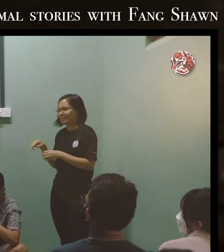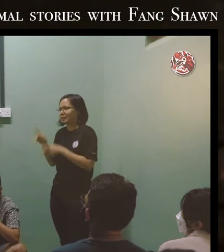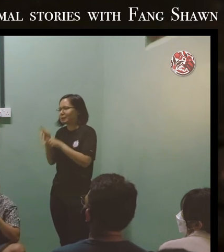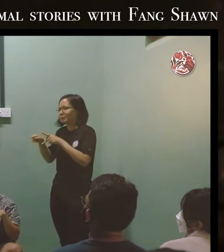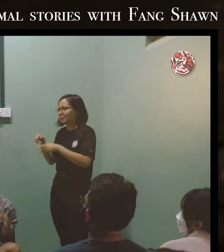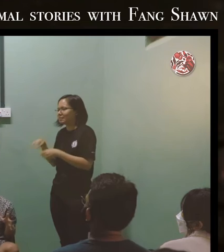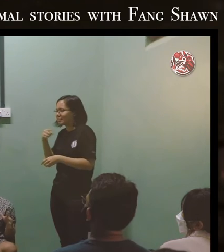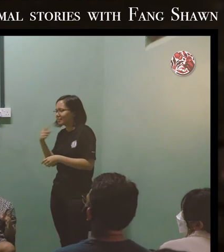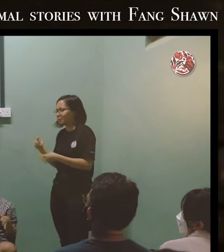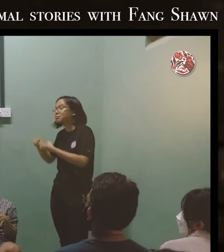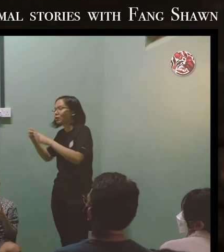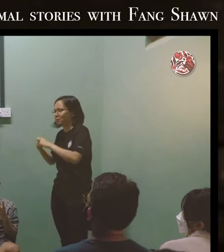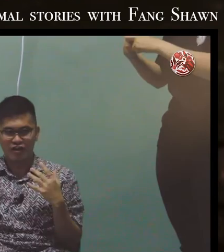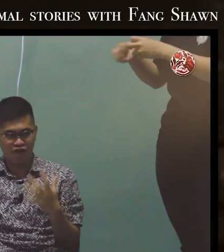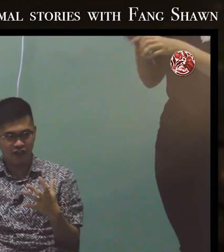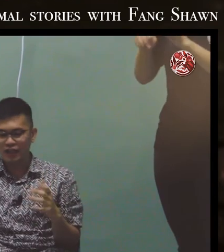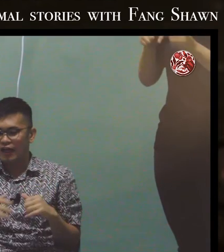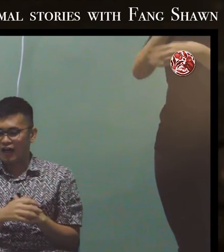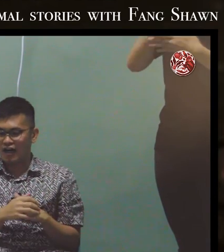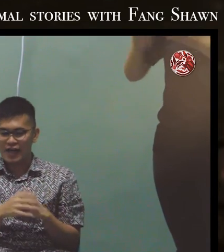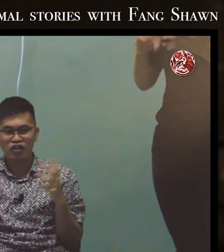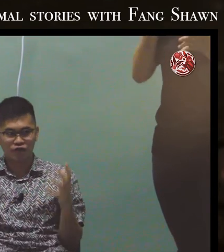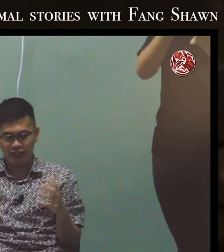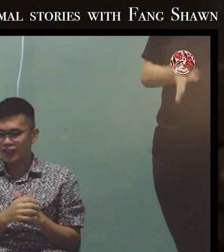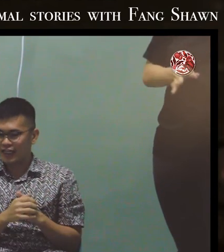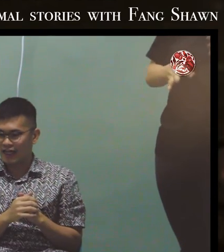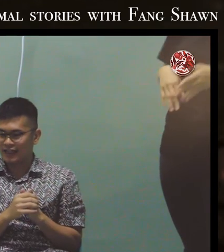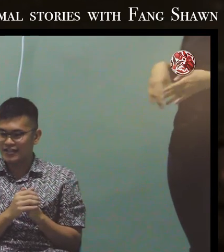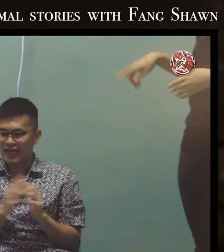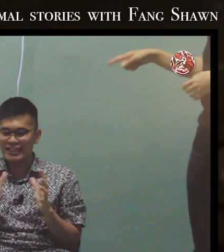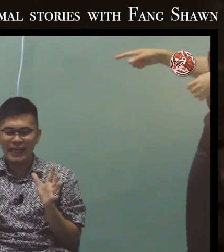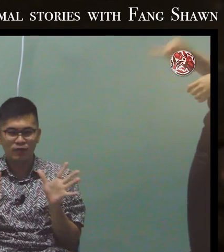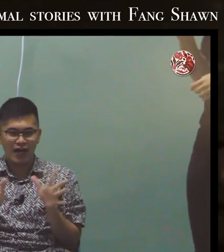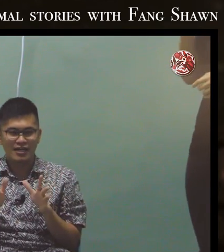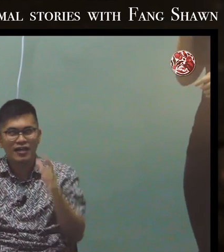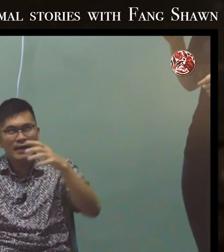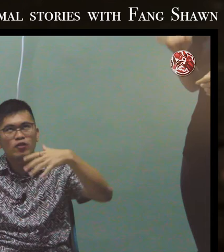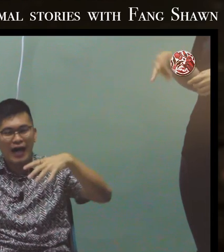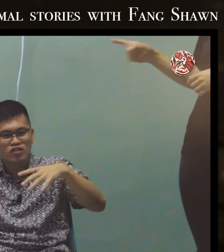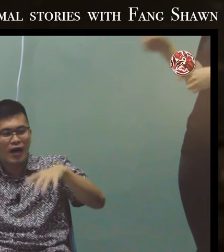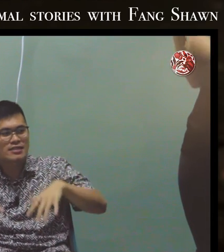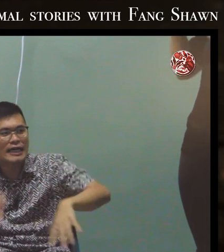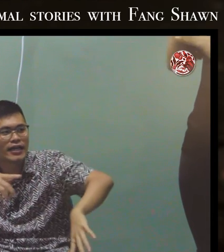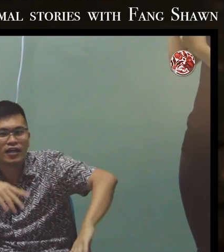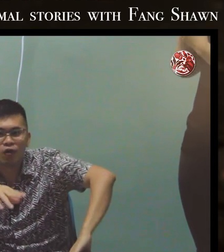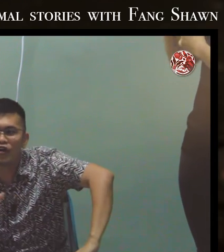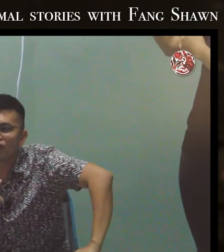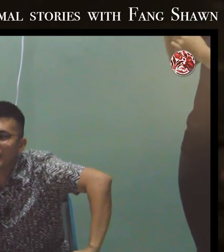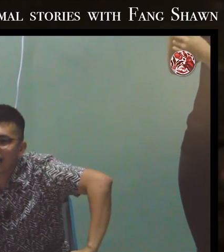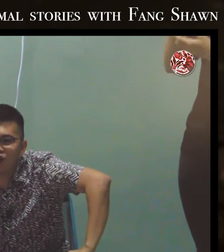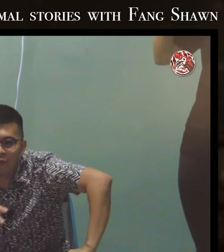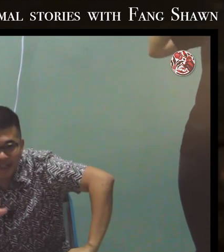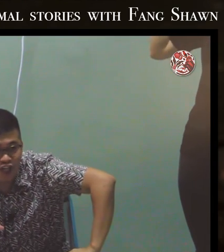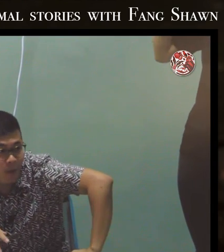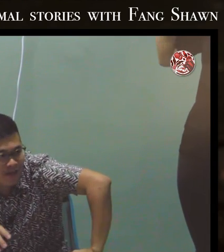footage. And what happened was, I was with a friend. We had lots of gear, and this auntie came out to us, hey, what are you